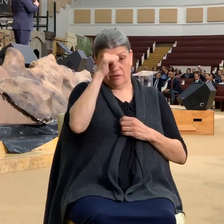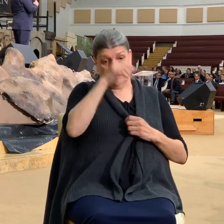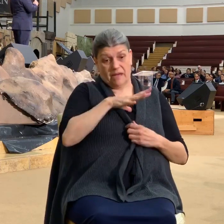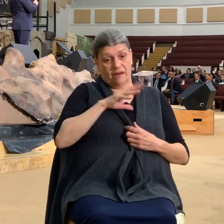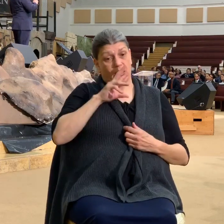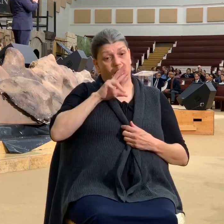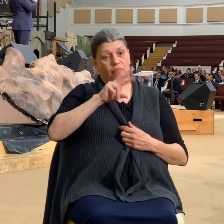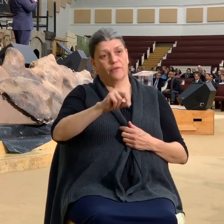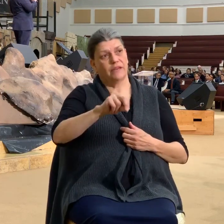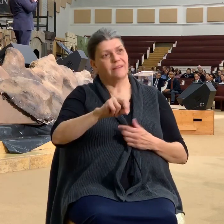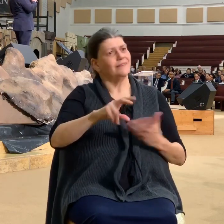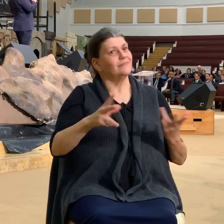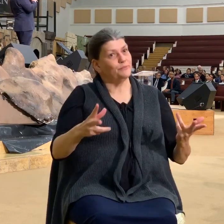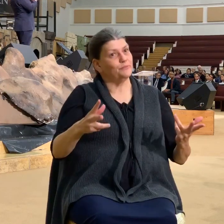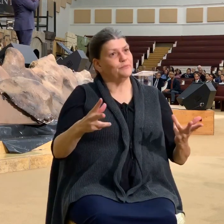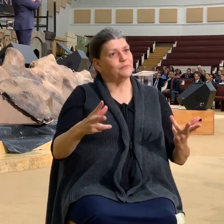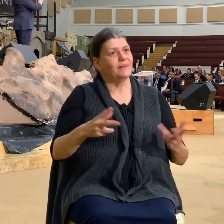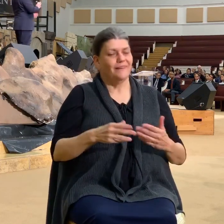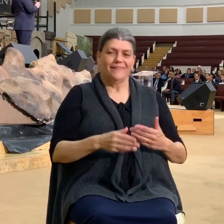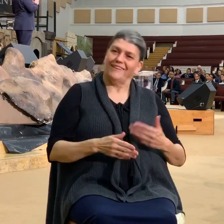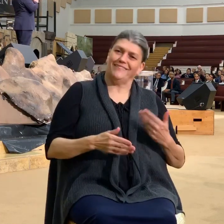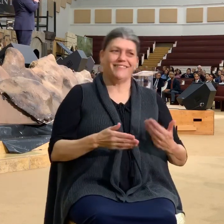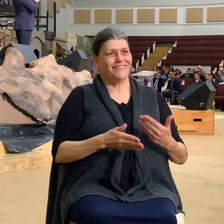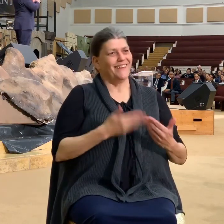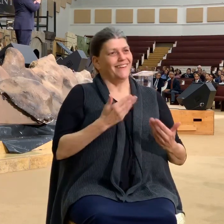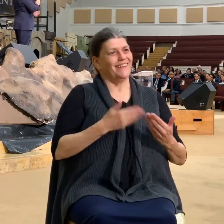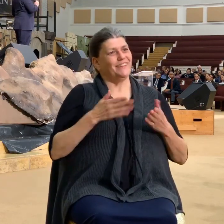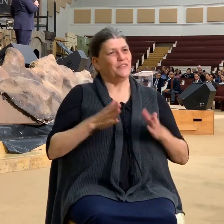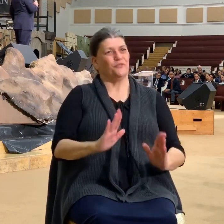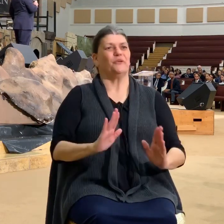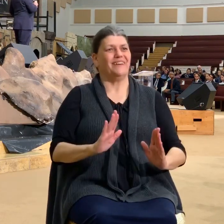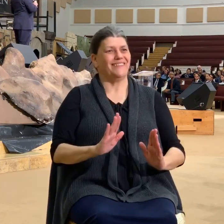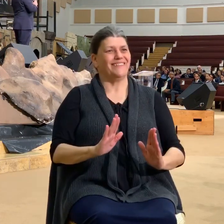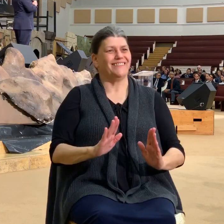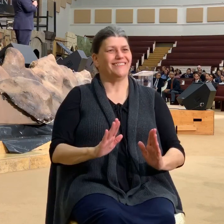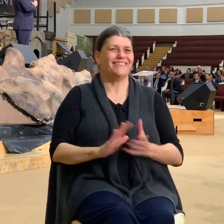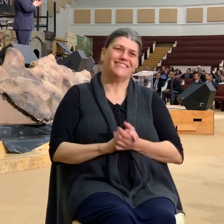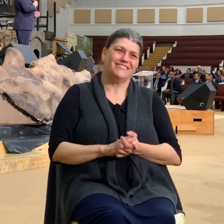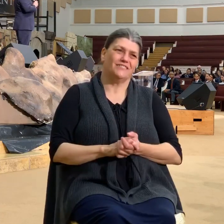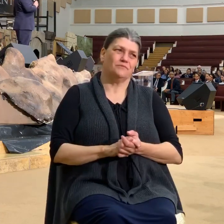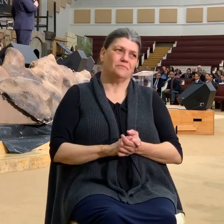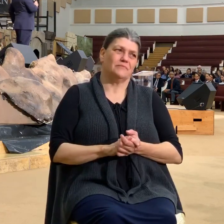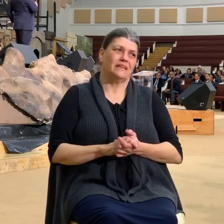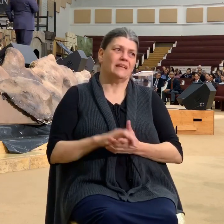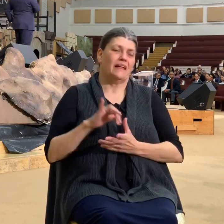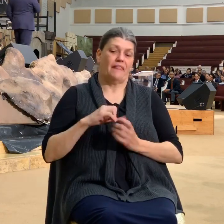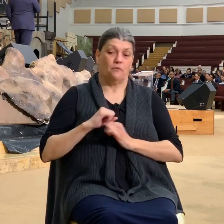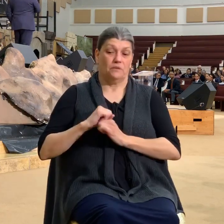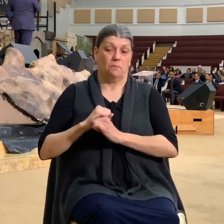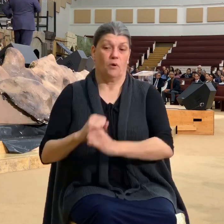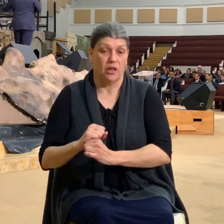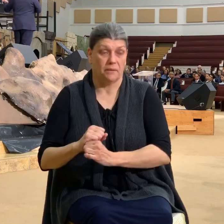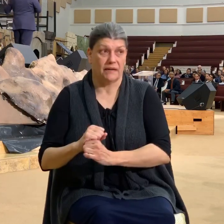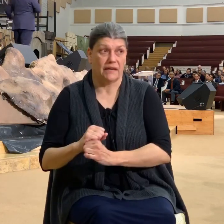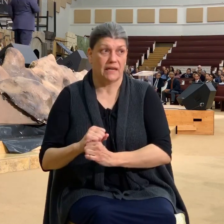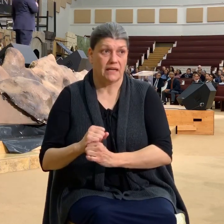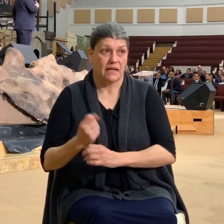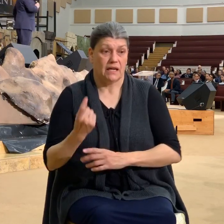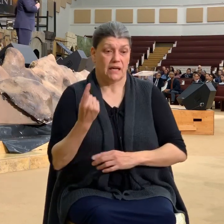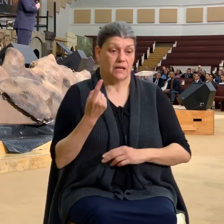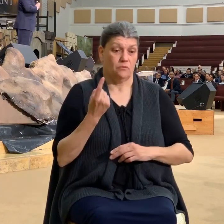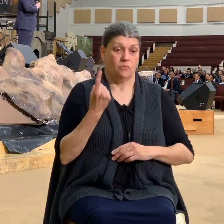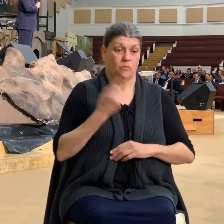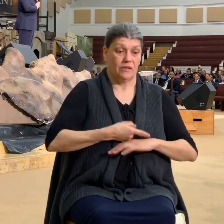it was like, okay, this is easy street. Let's step in. Let's do it. I mean, let's. And so that was pulling. And one day I sat with my dad in